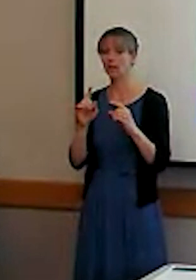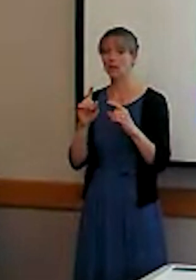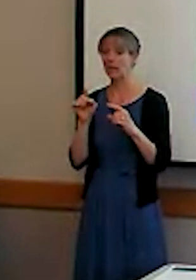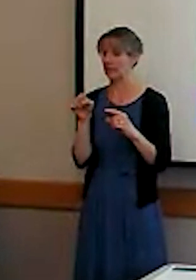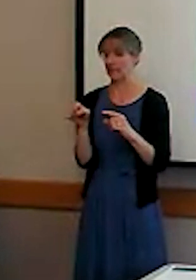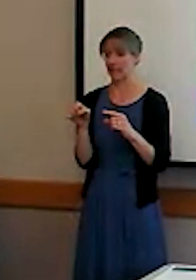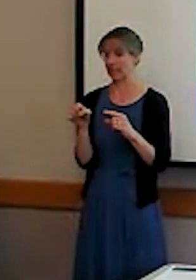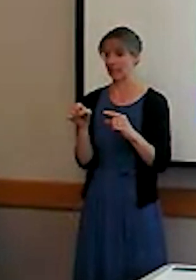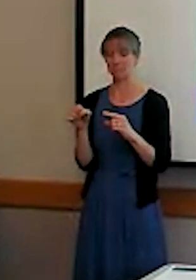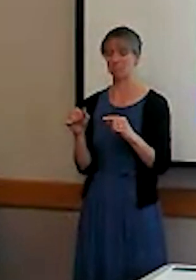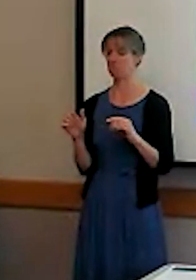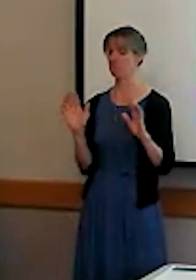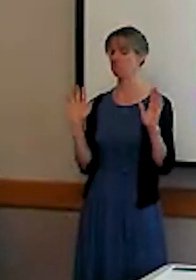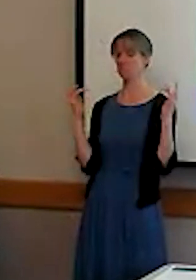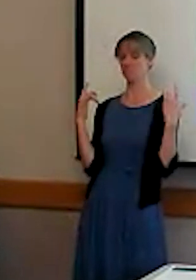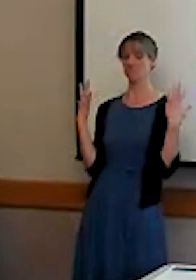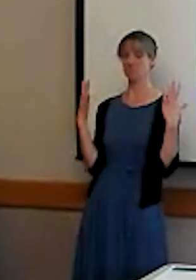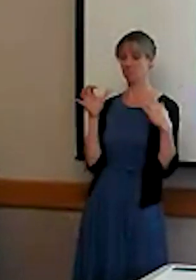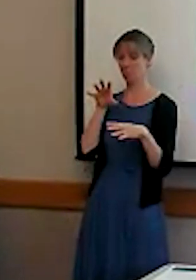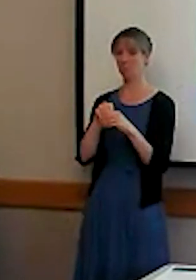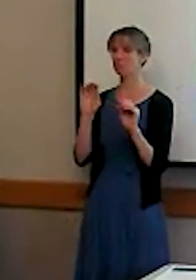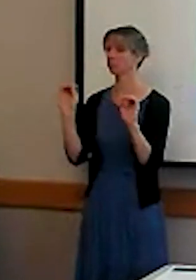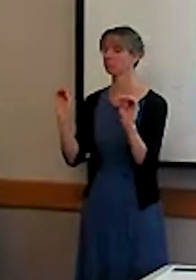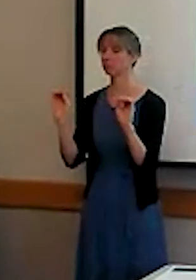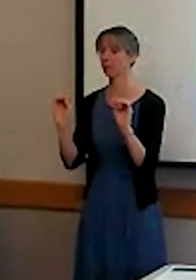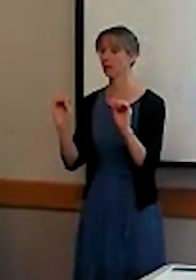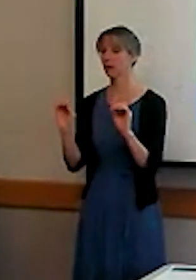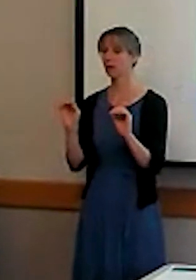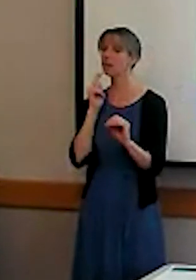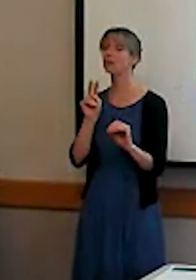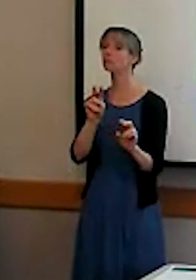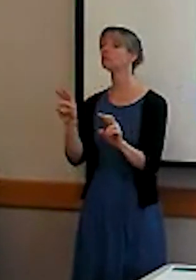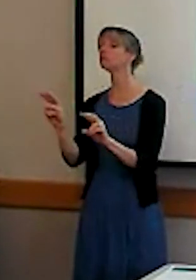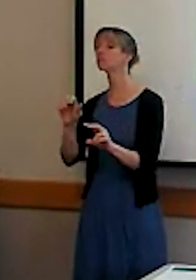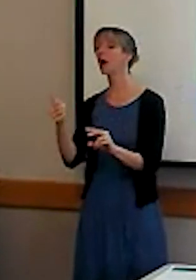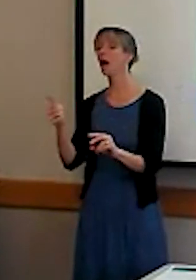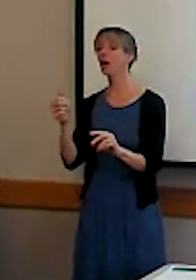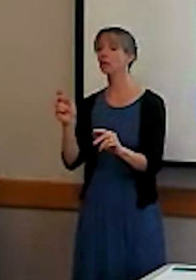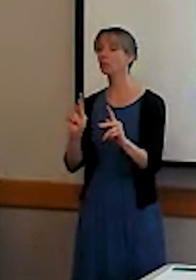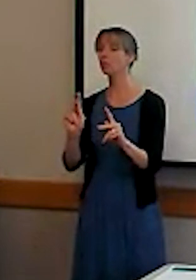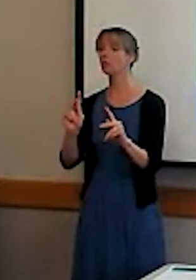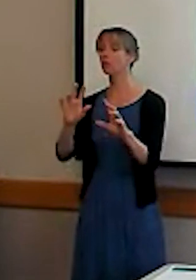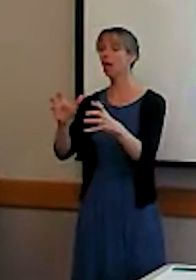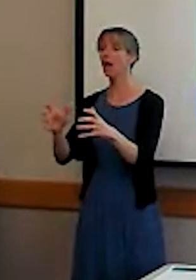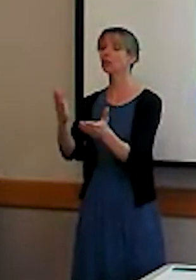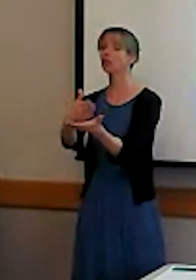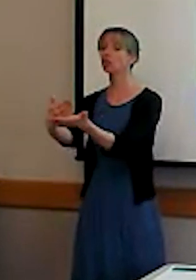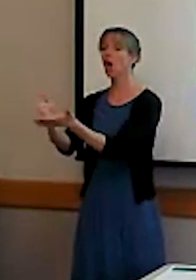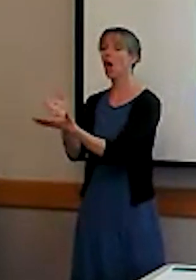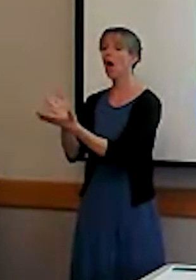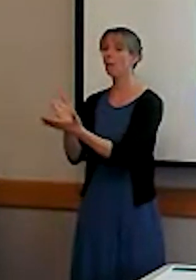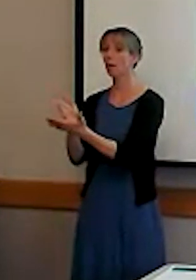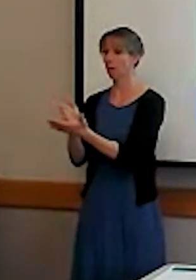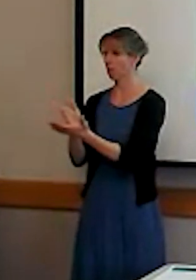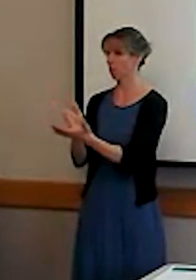would not participate. Seeing all the others in the class start to chop and whatever, then